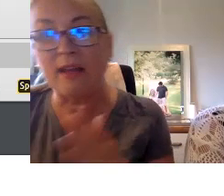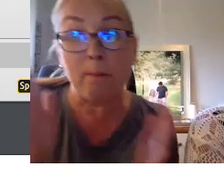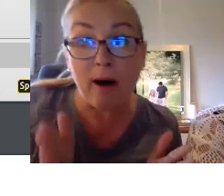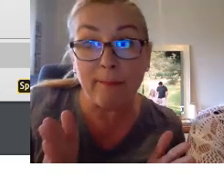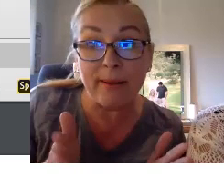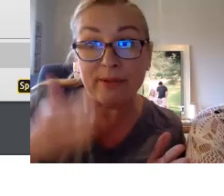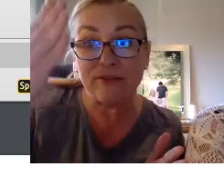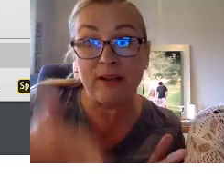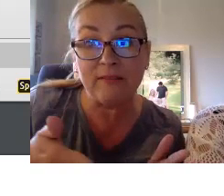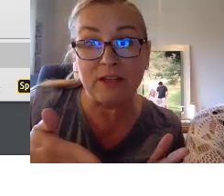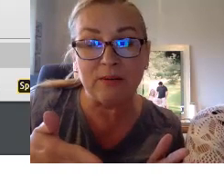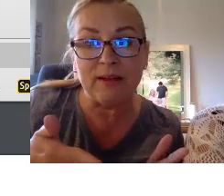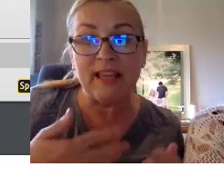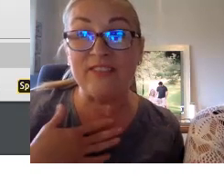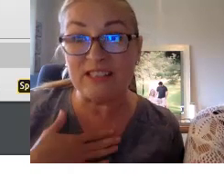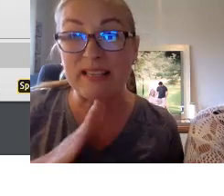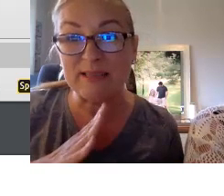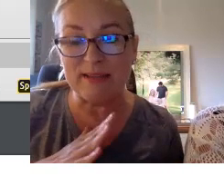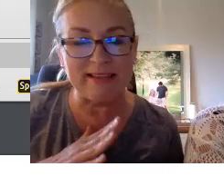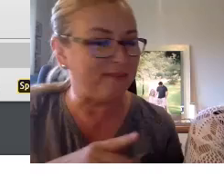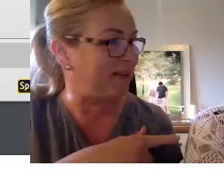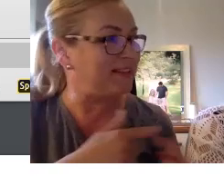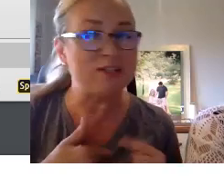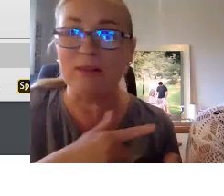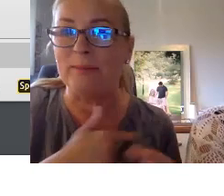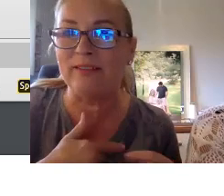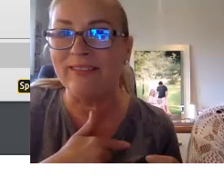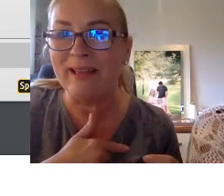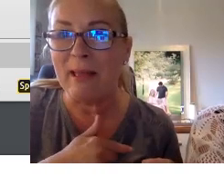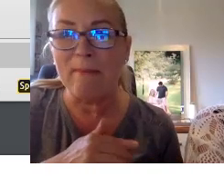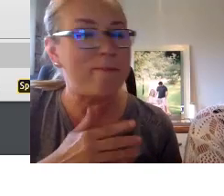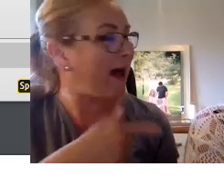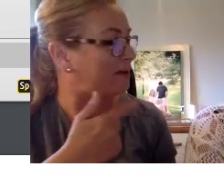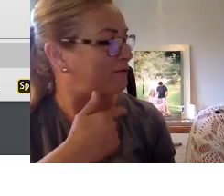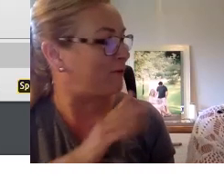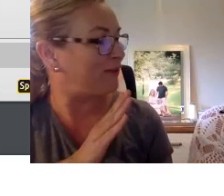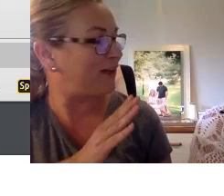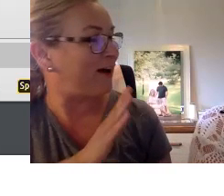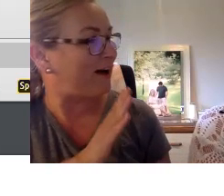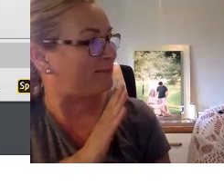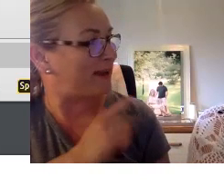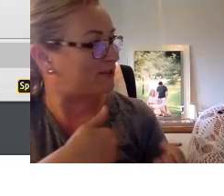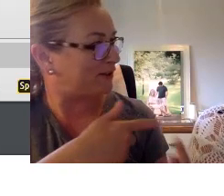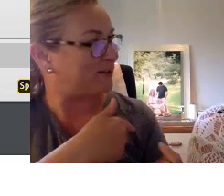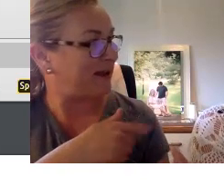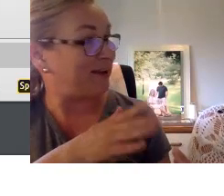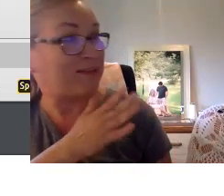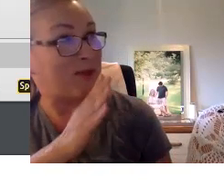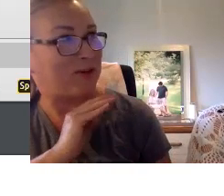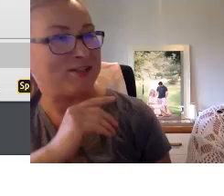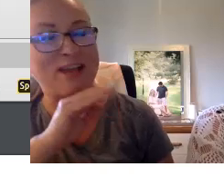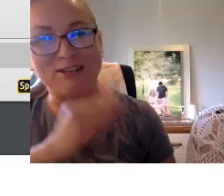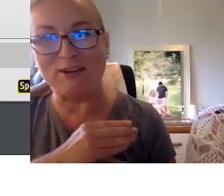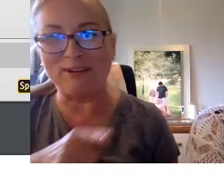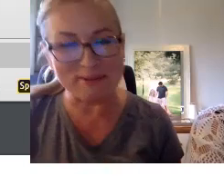And then I'll pop up in front of you if it's me speaking. We like to do a little bit of back and forth banter, you and I, as